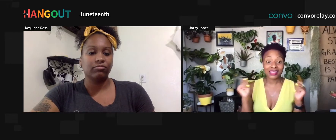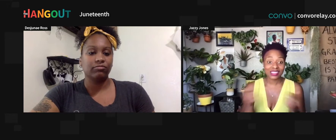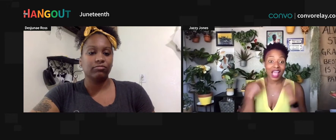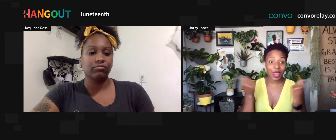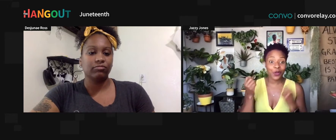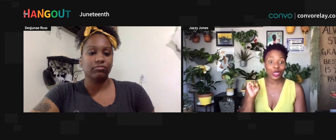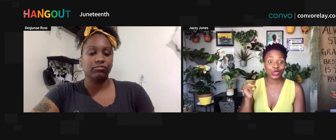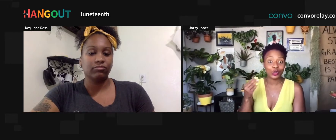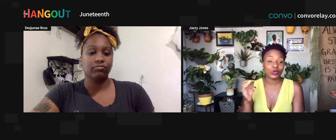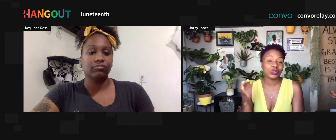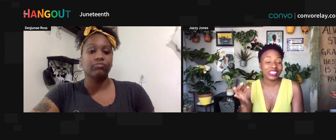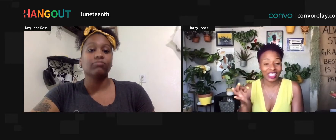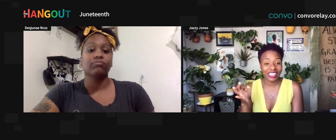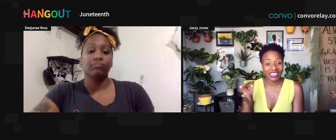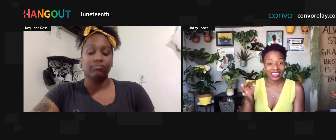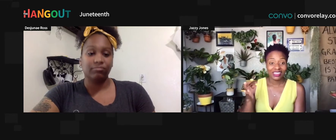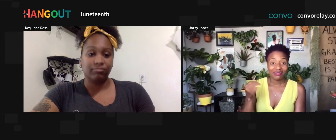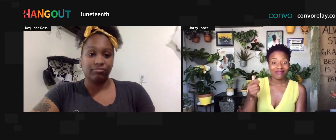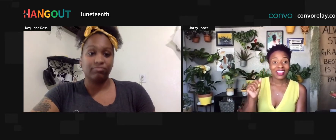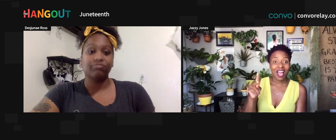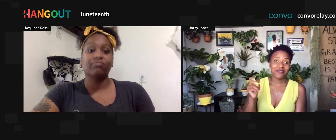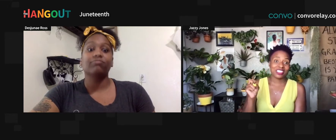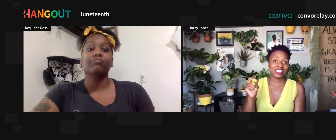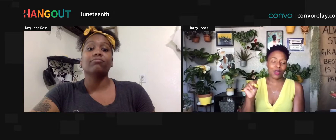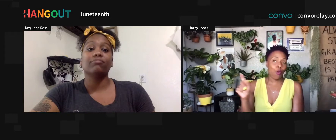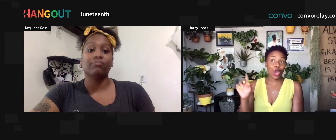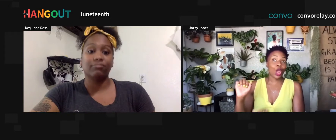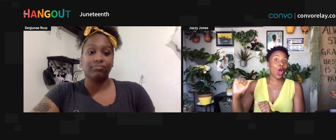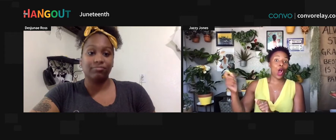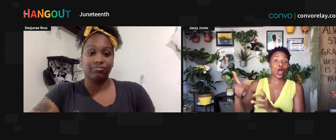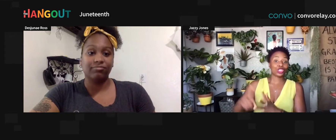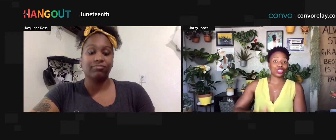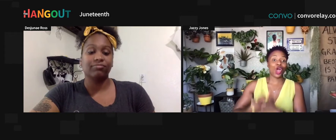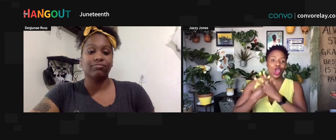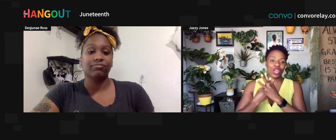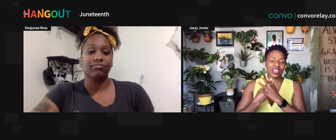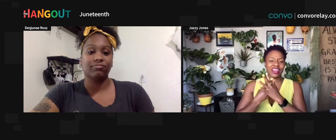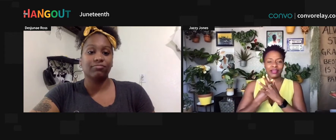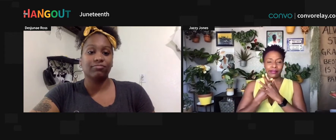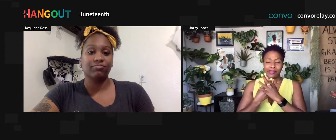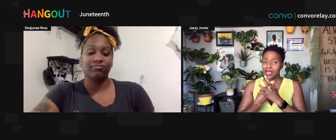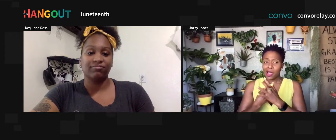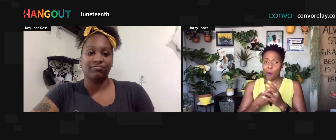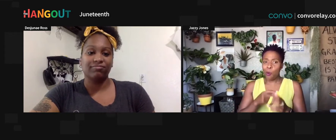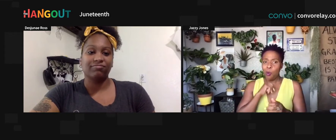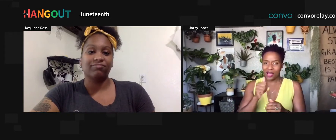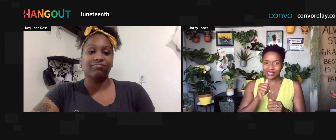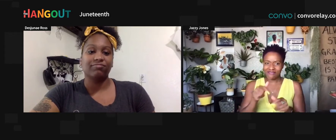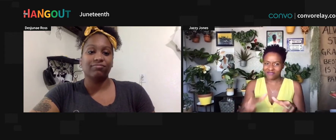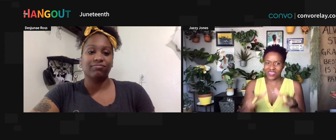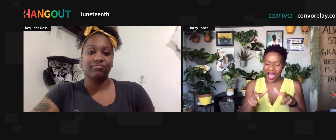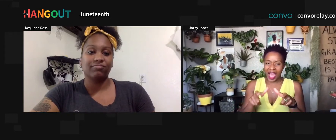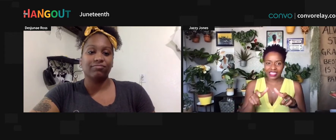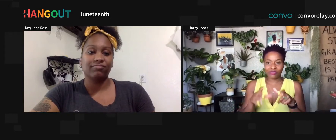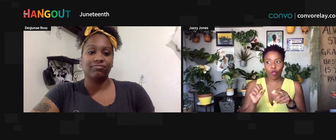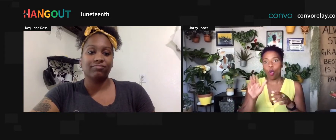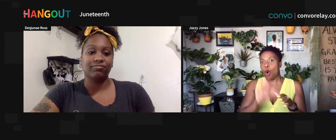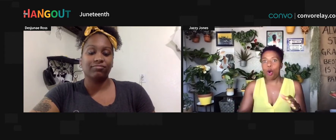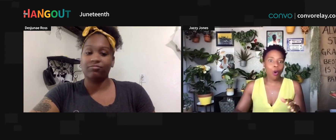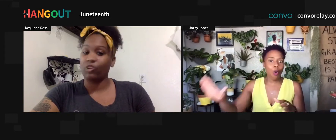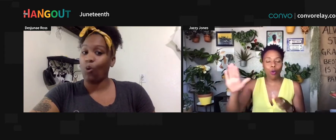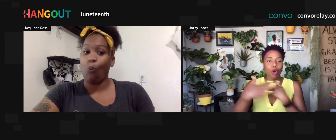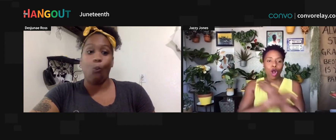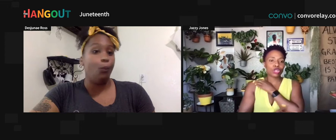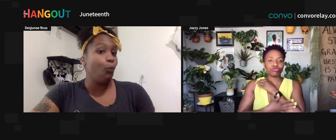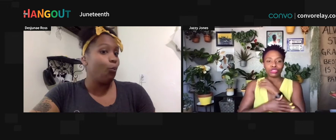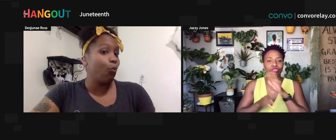those enslaved or emancipated individuals began to celebrate then. That's where it all started.